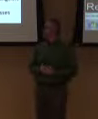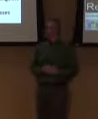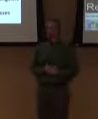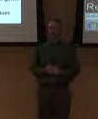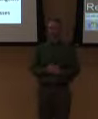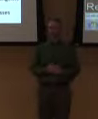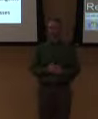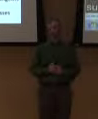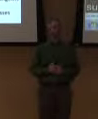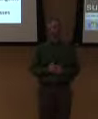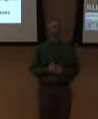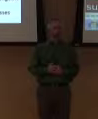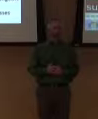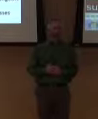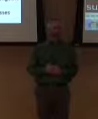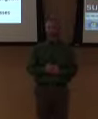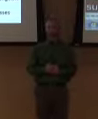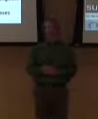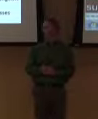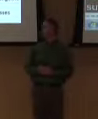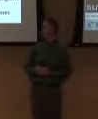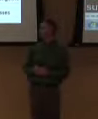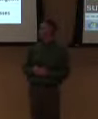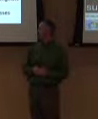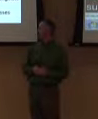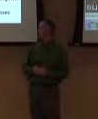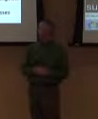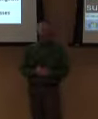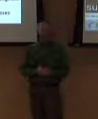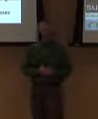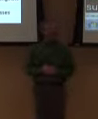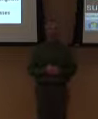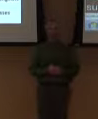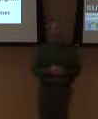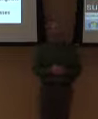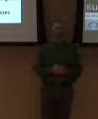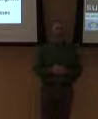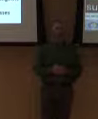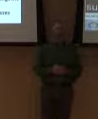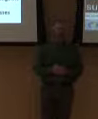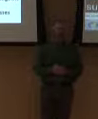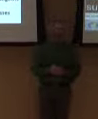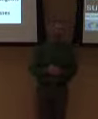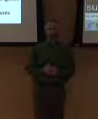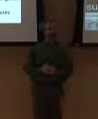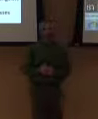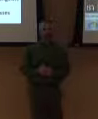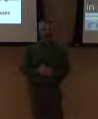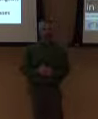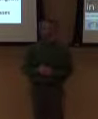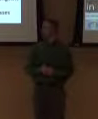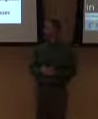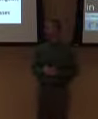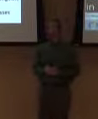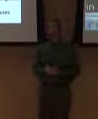that doesn't mean that there's still not a role for Google to play in helping these students. Last summer, I had 2 students that registered for biochemistry over